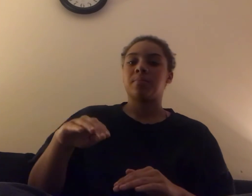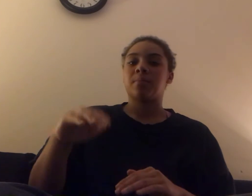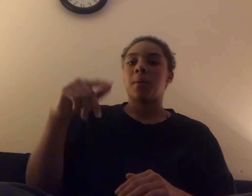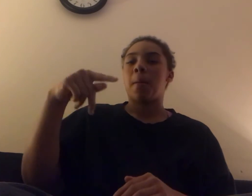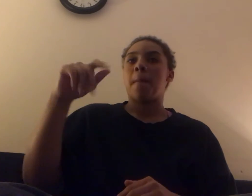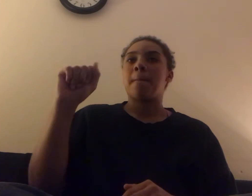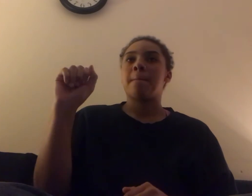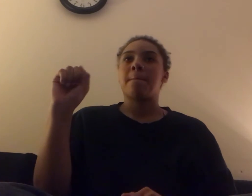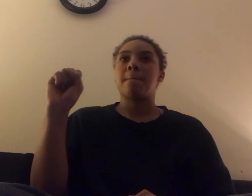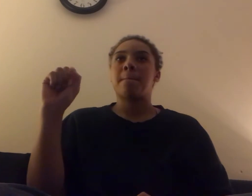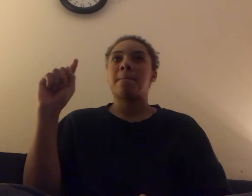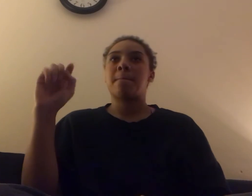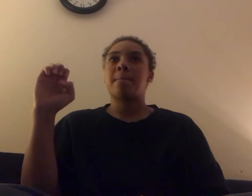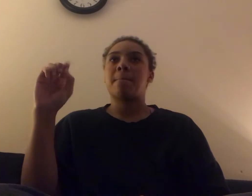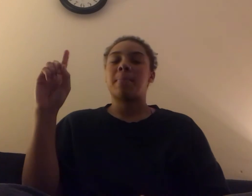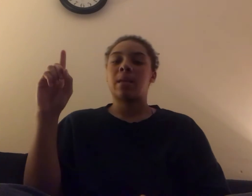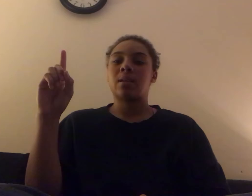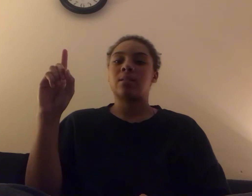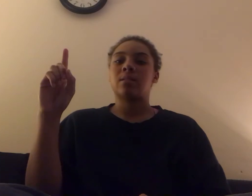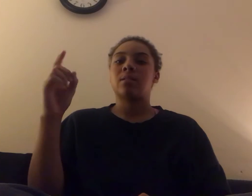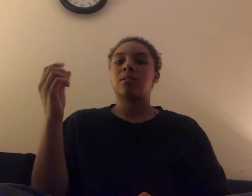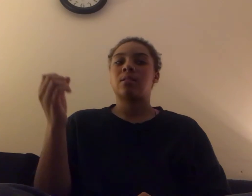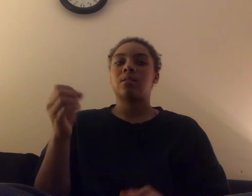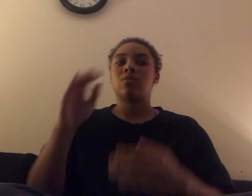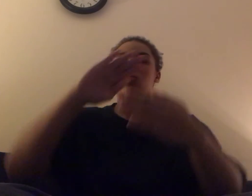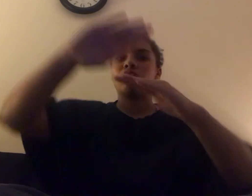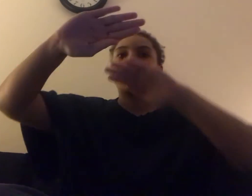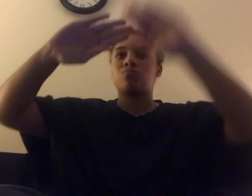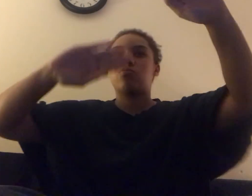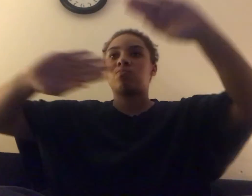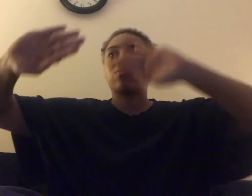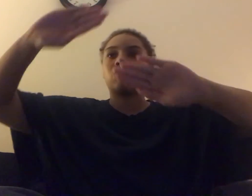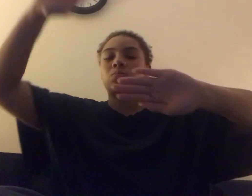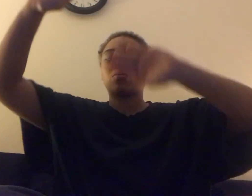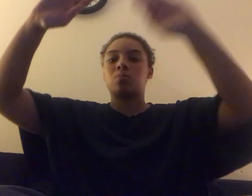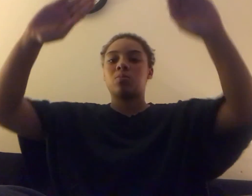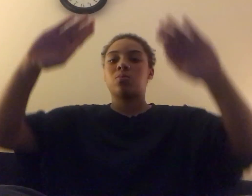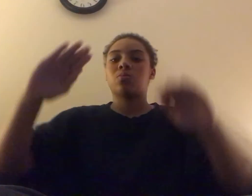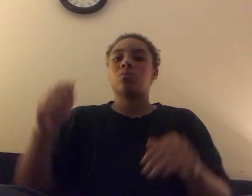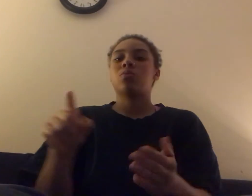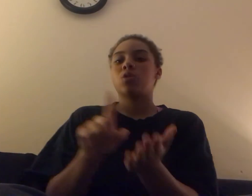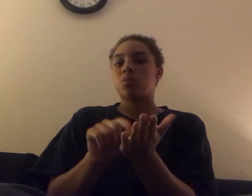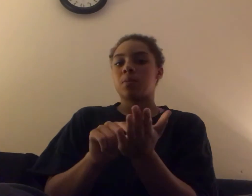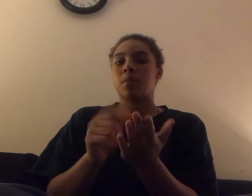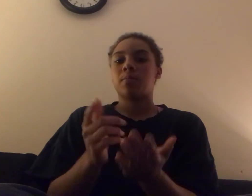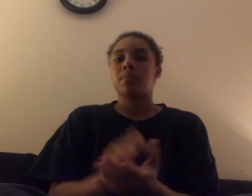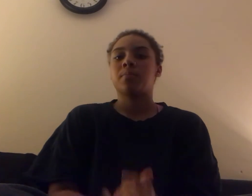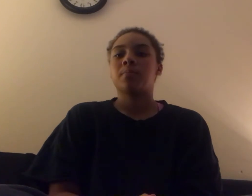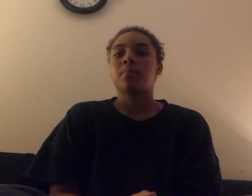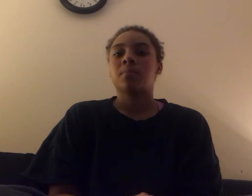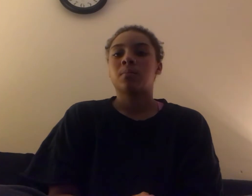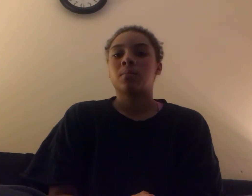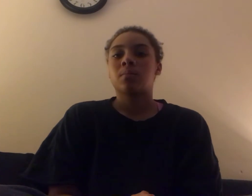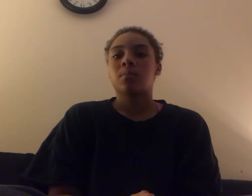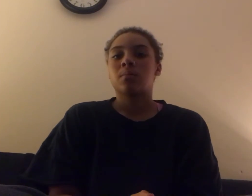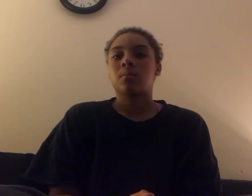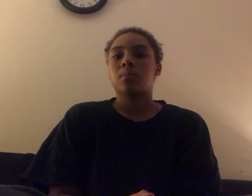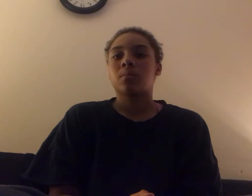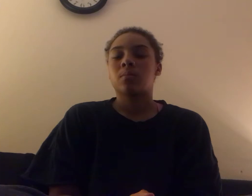Then finally, the advertisers send in their ads, which are then also to be pasted onto each page.